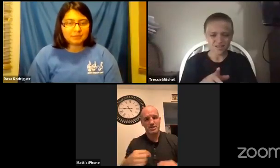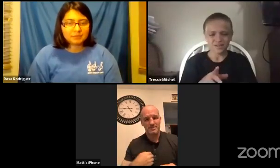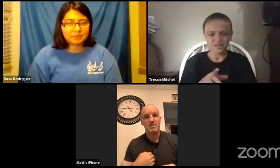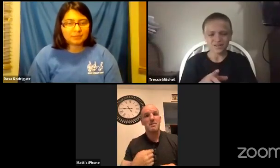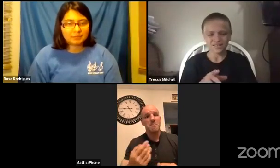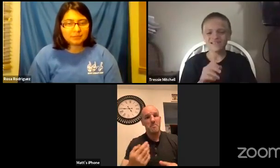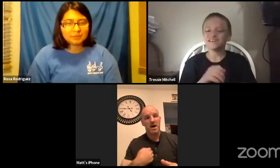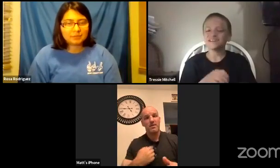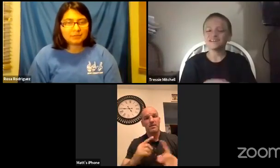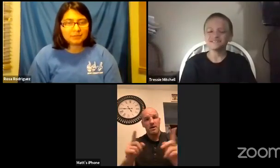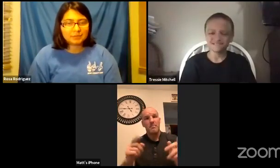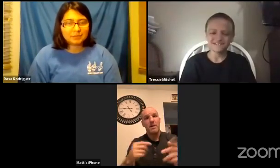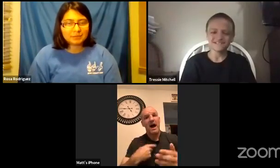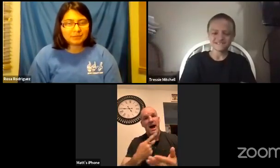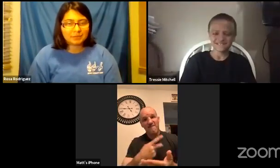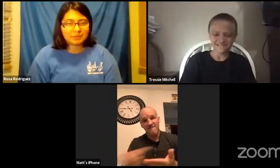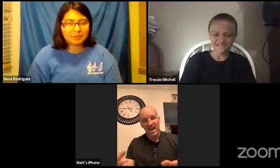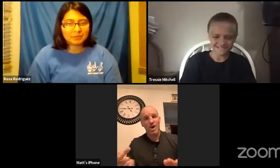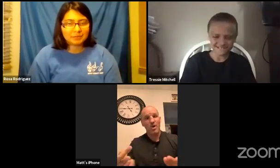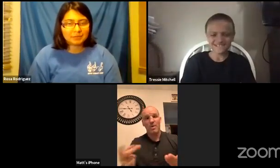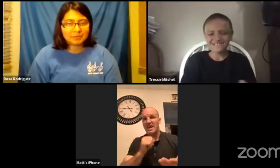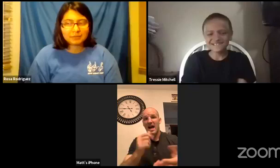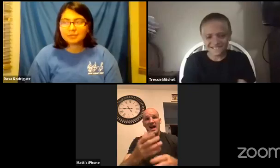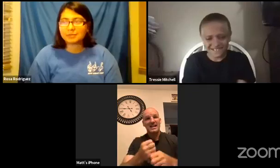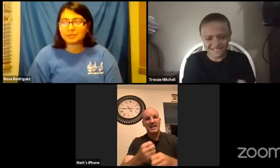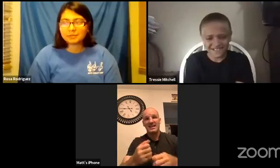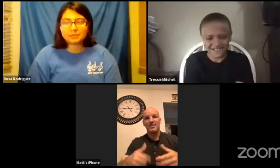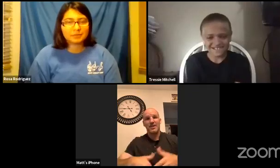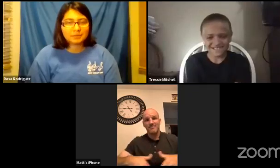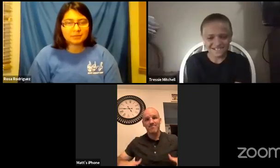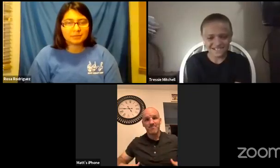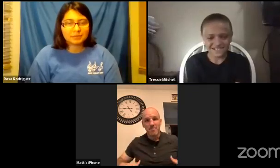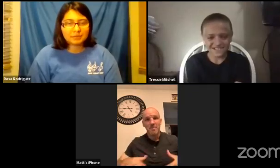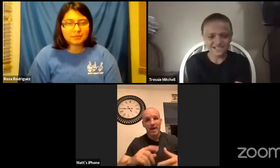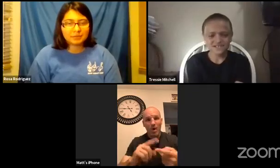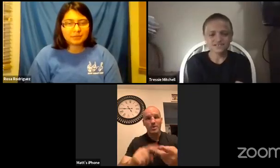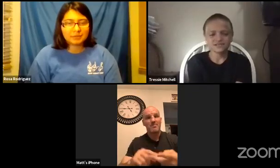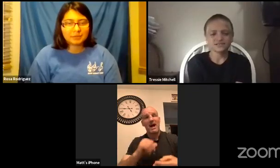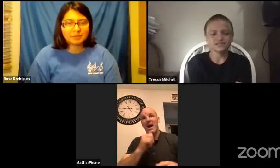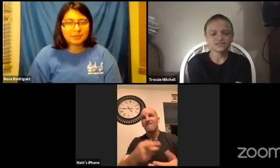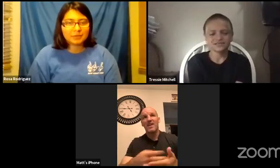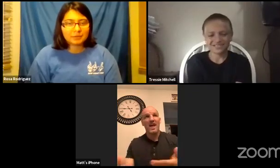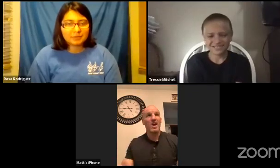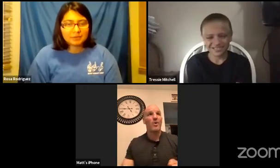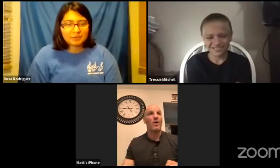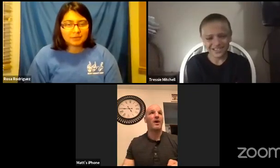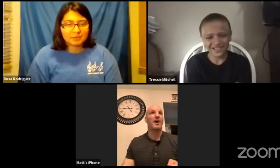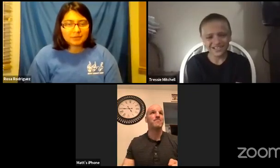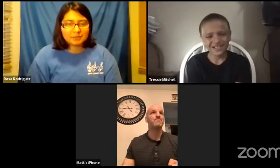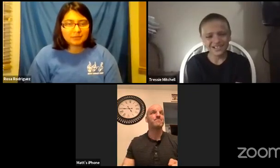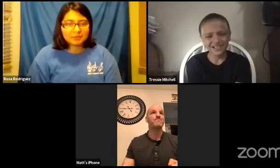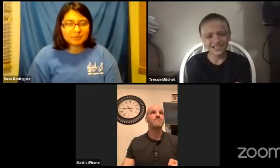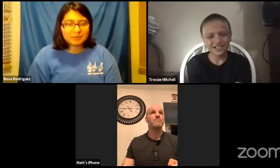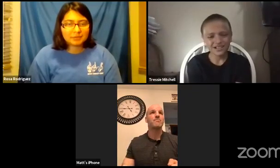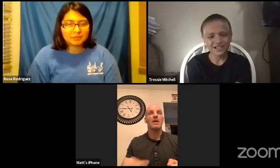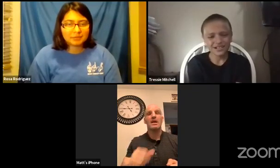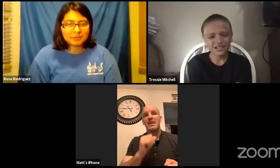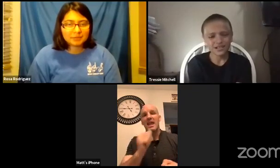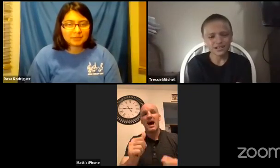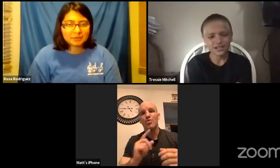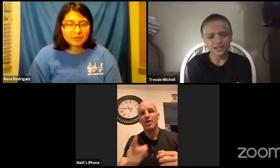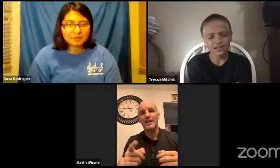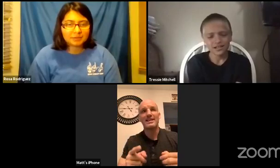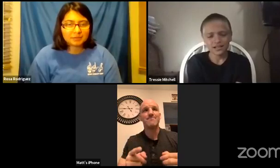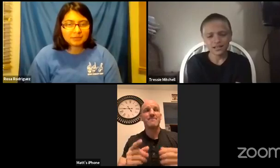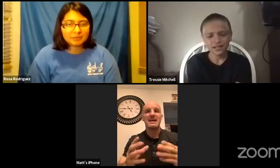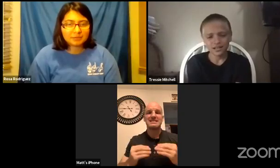that simple. If you fail, don't give up the first time or the second time. You know, I failed at winning